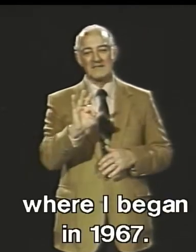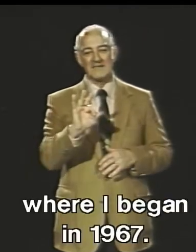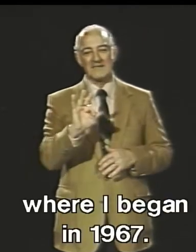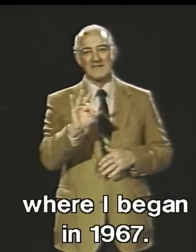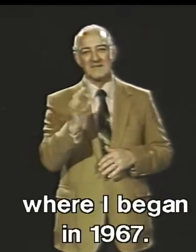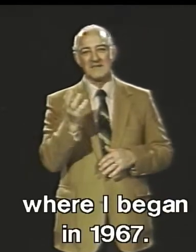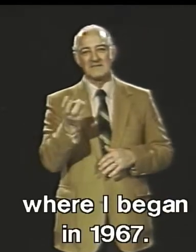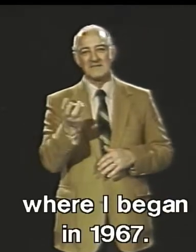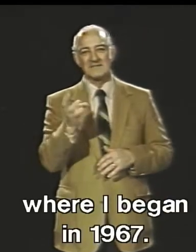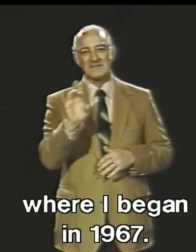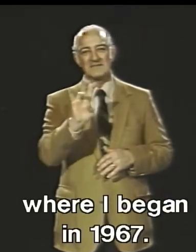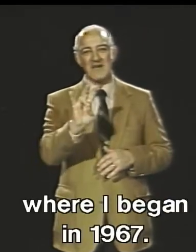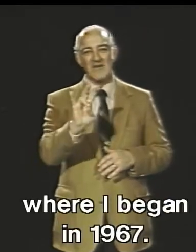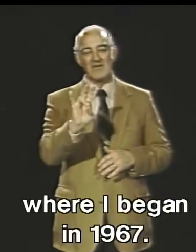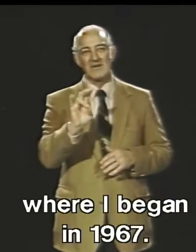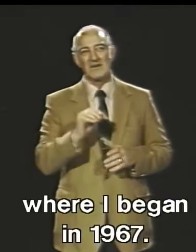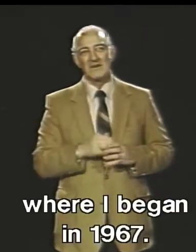I began in 1967.